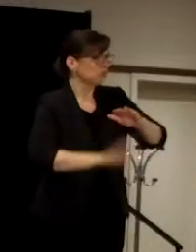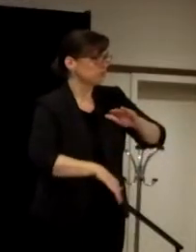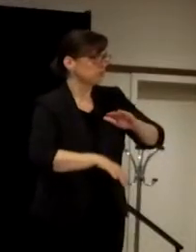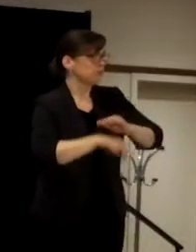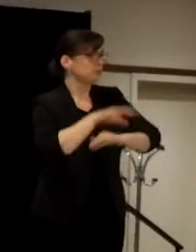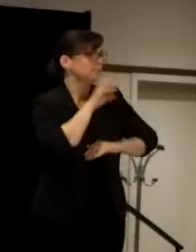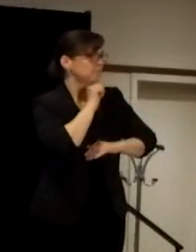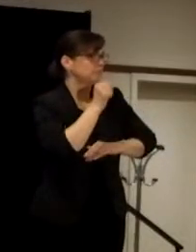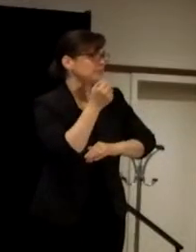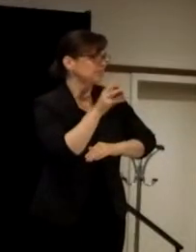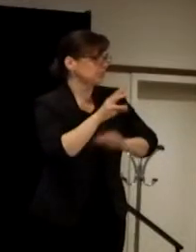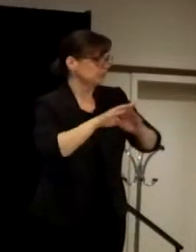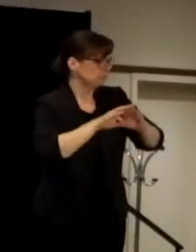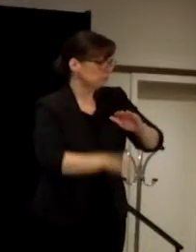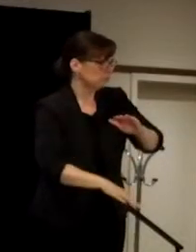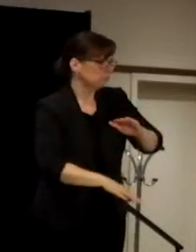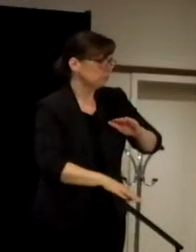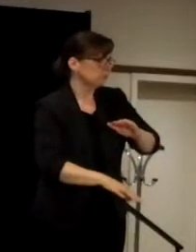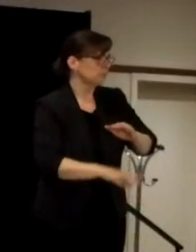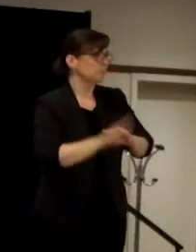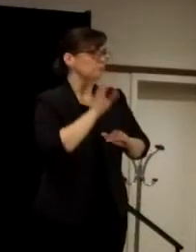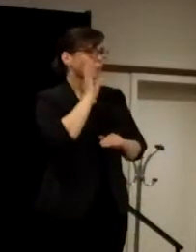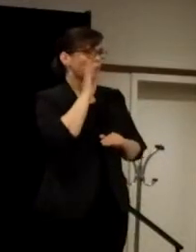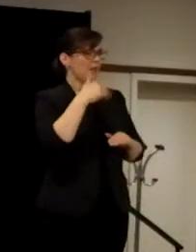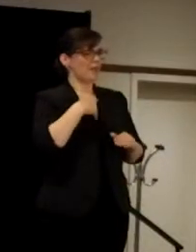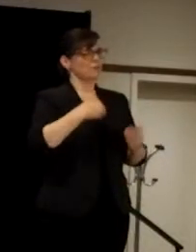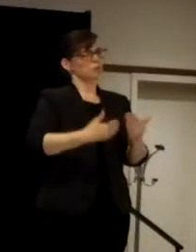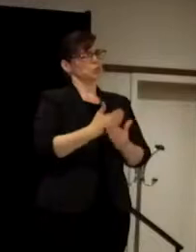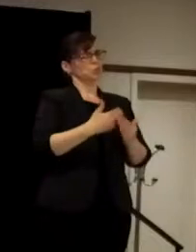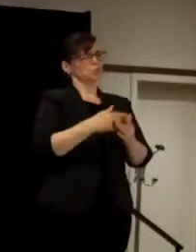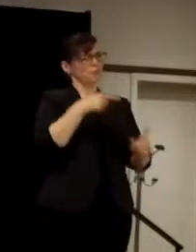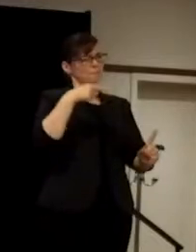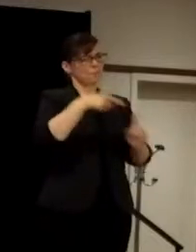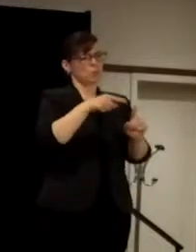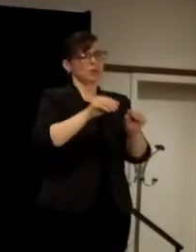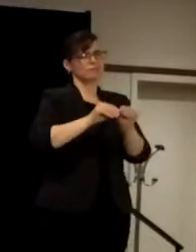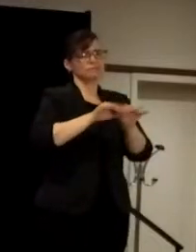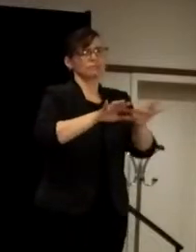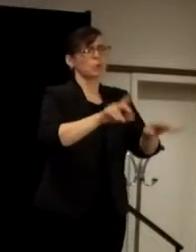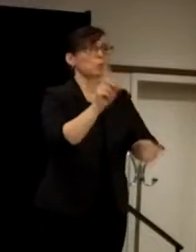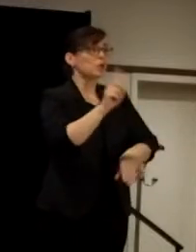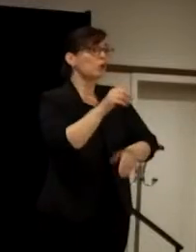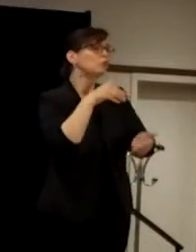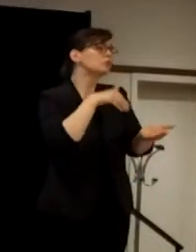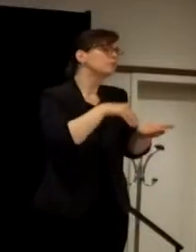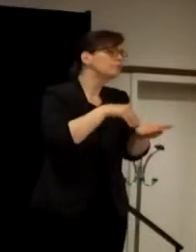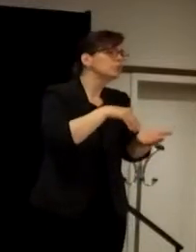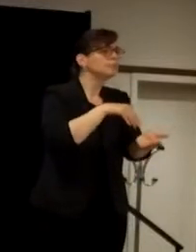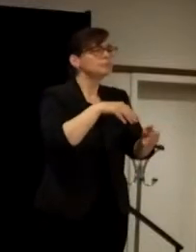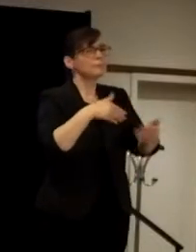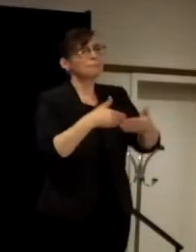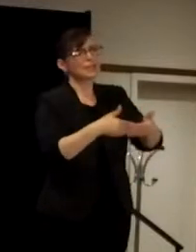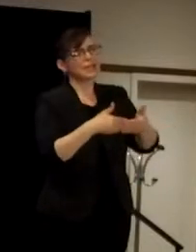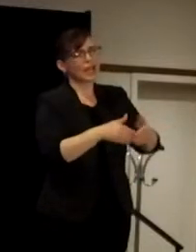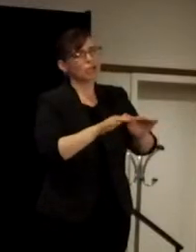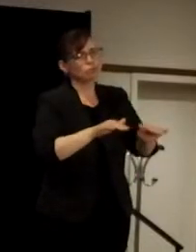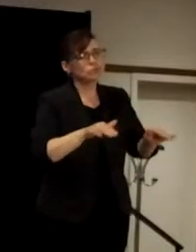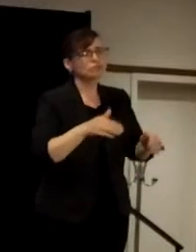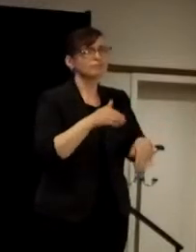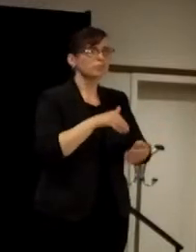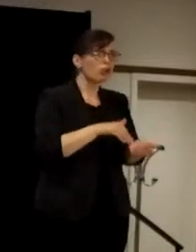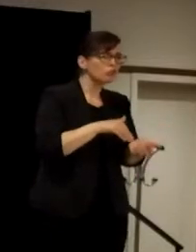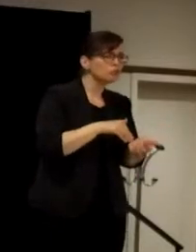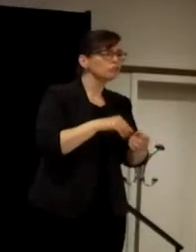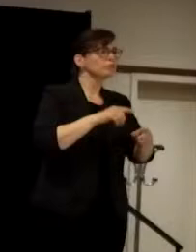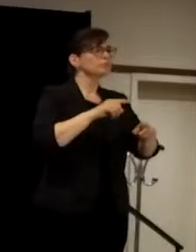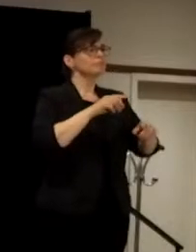main points of distribution be pediatricians. And I think the 12 to 15-year-old